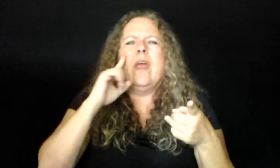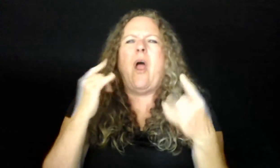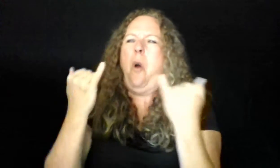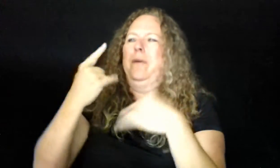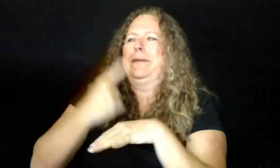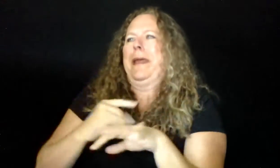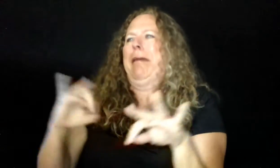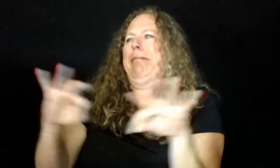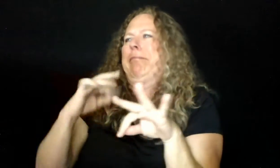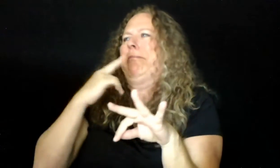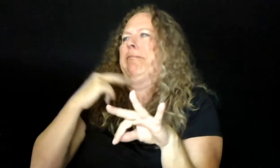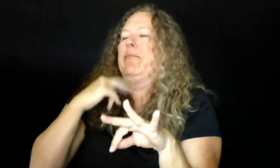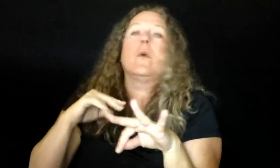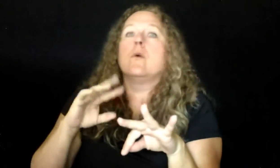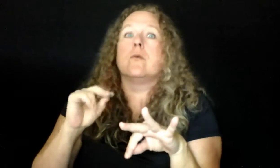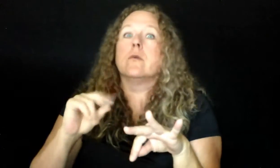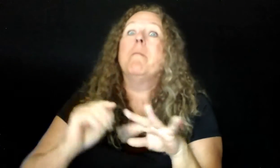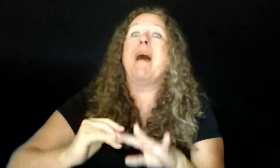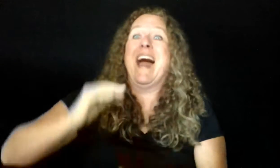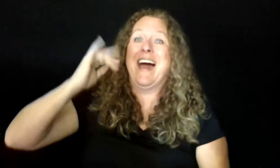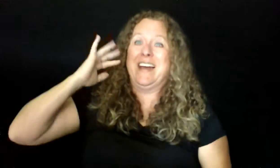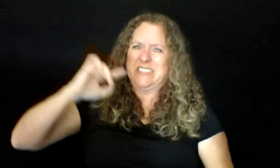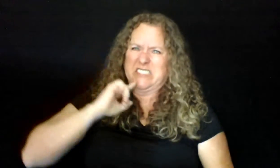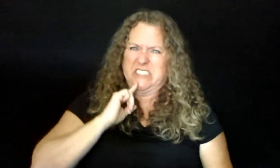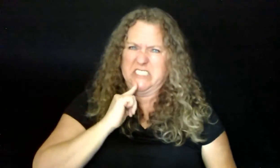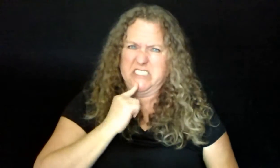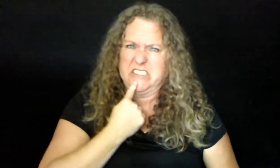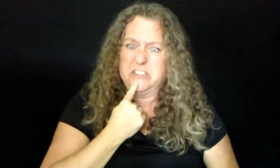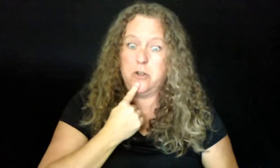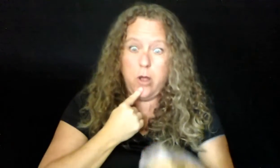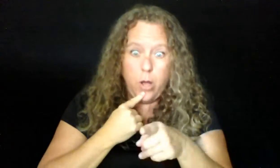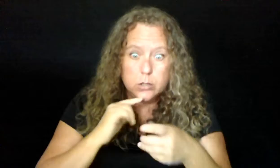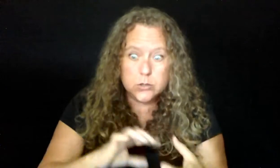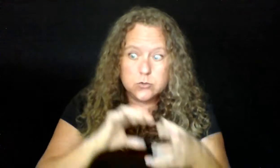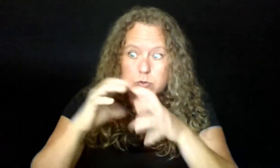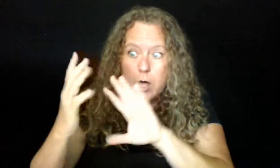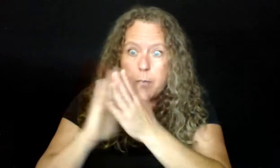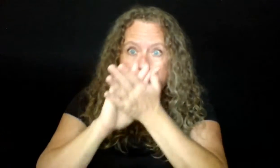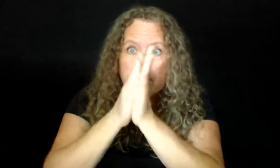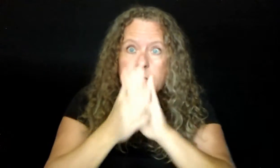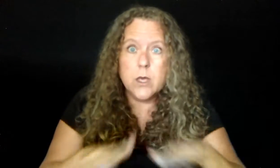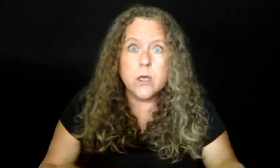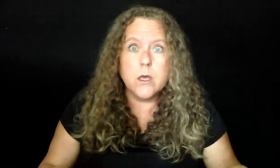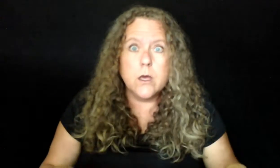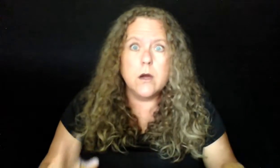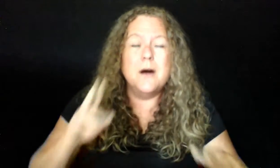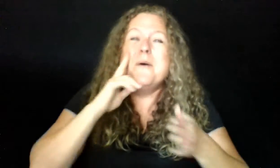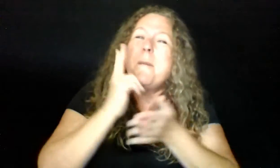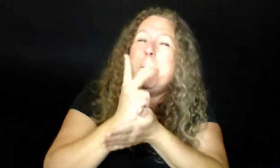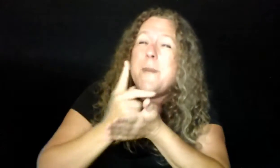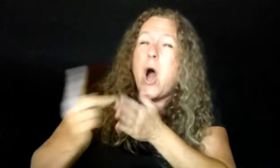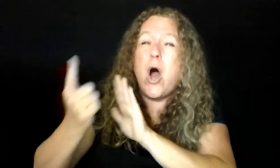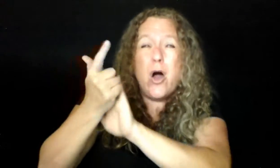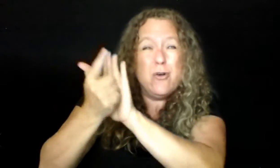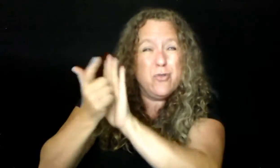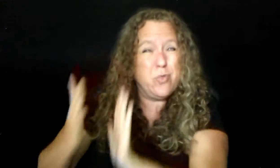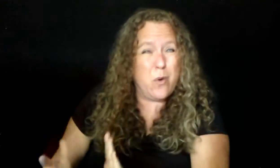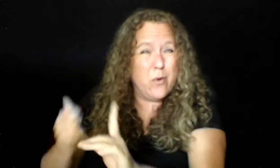was a serious crime. Paul had disturbed the peace. Well, Paul's a lawyer. He's a good one, too. And he used to be a